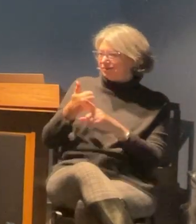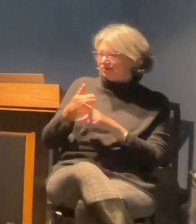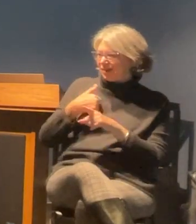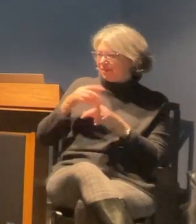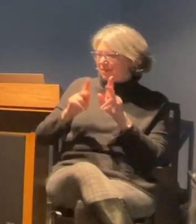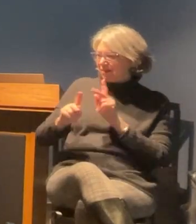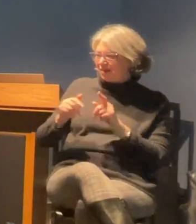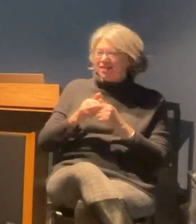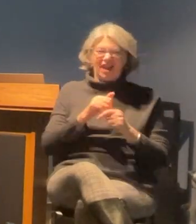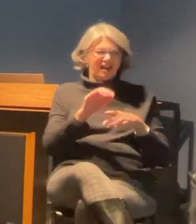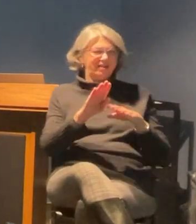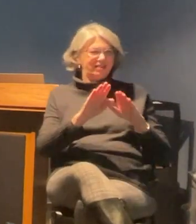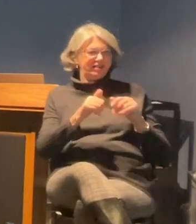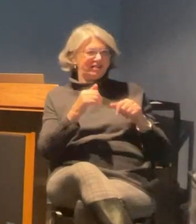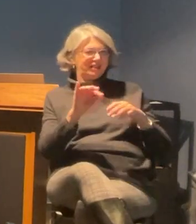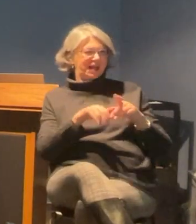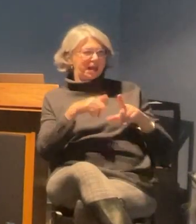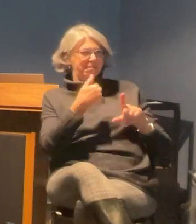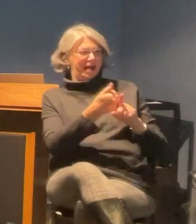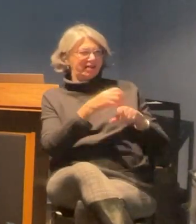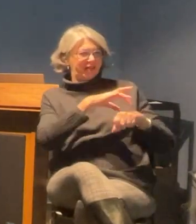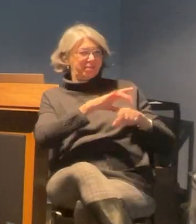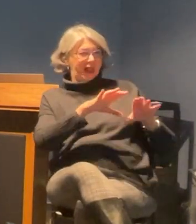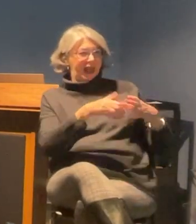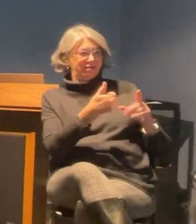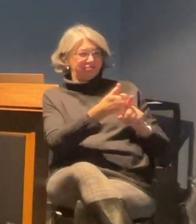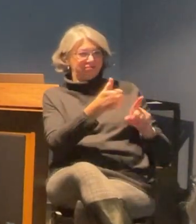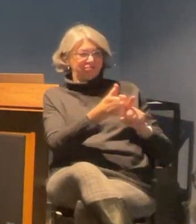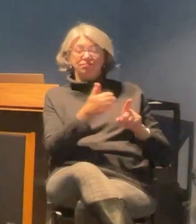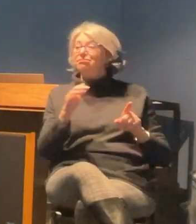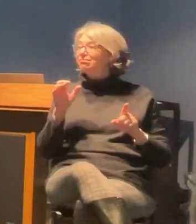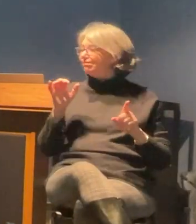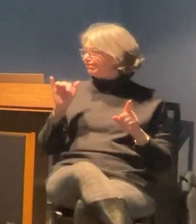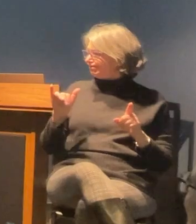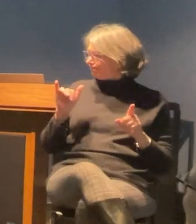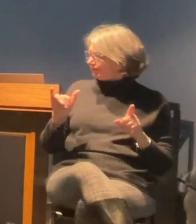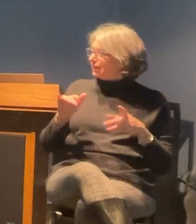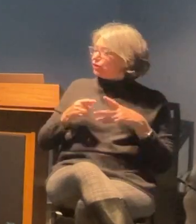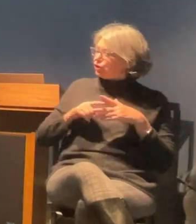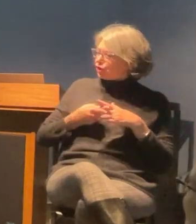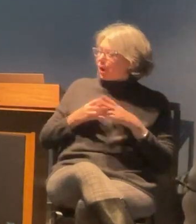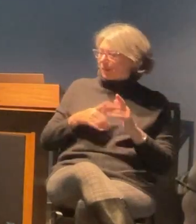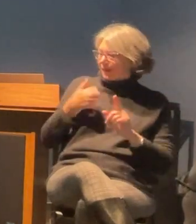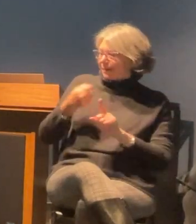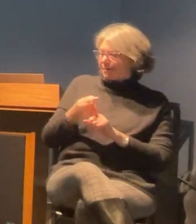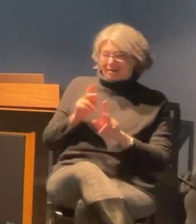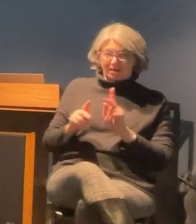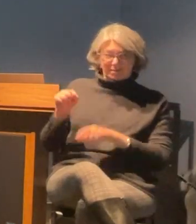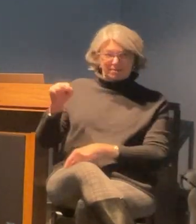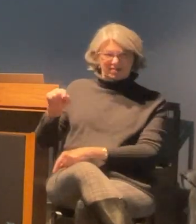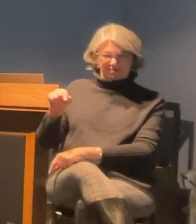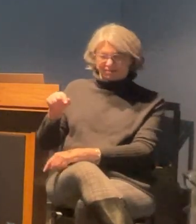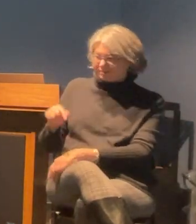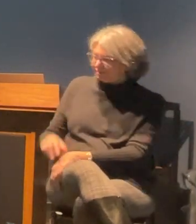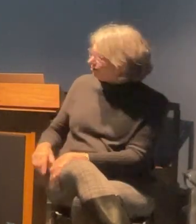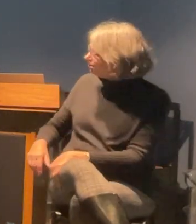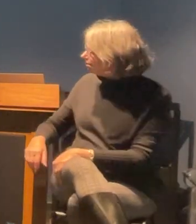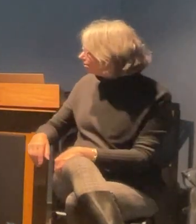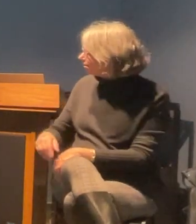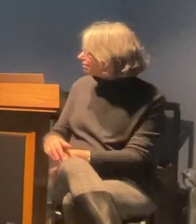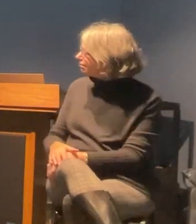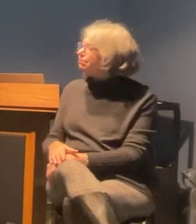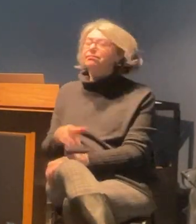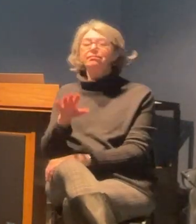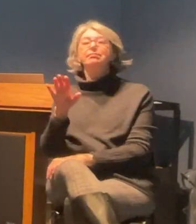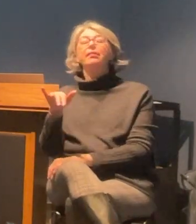on the planet. Yeah, so actually let's start with the impact on people. So when